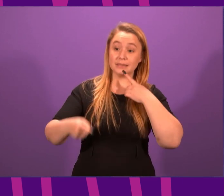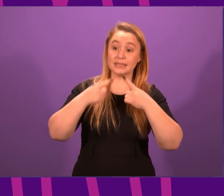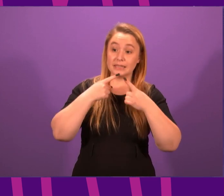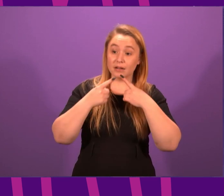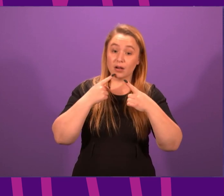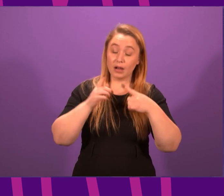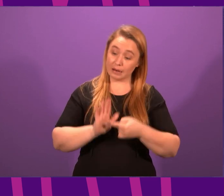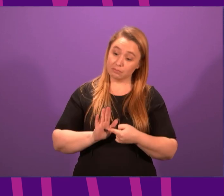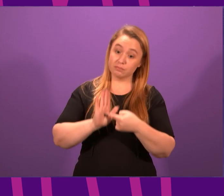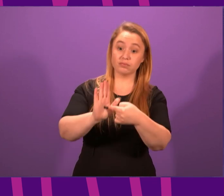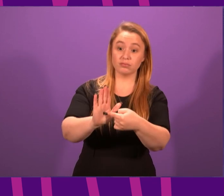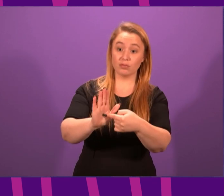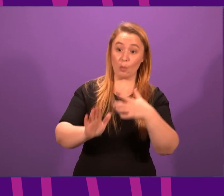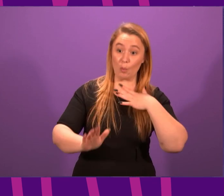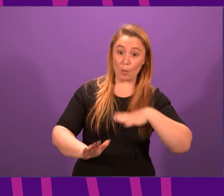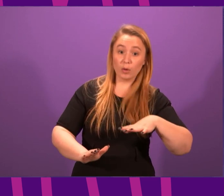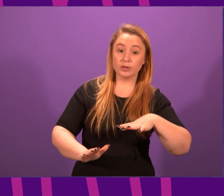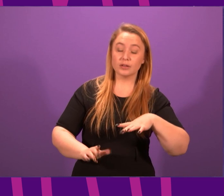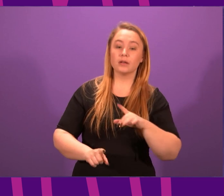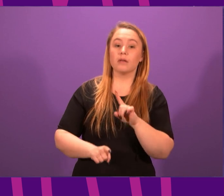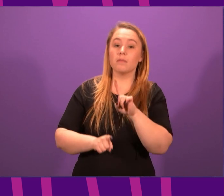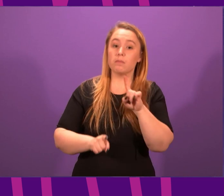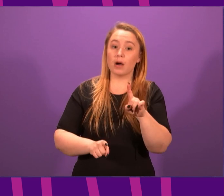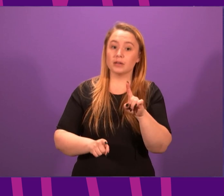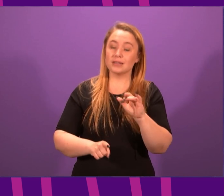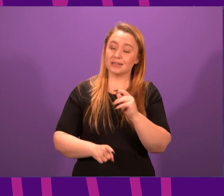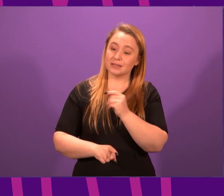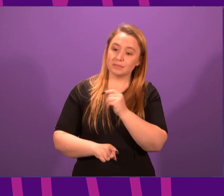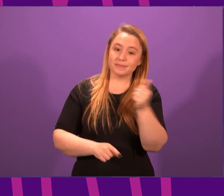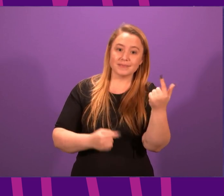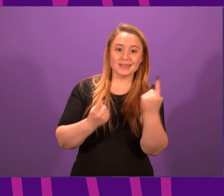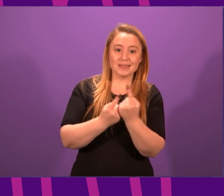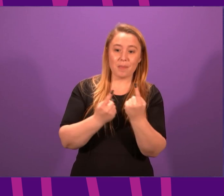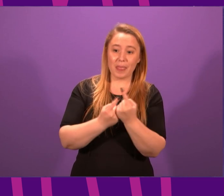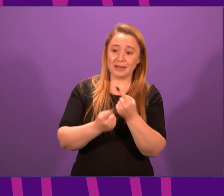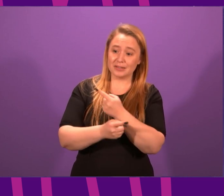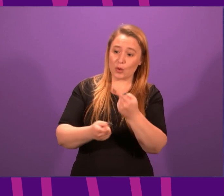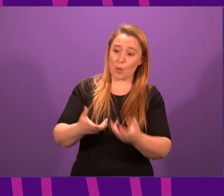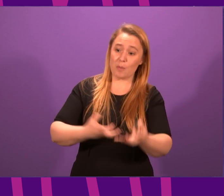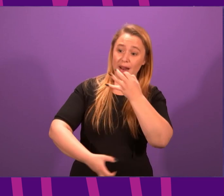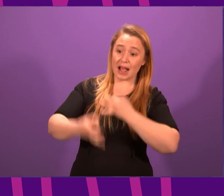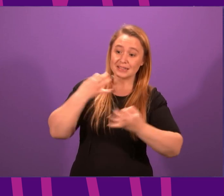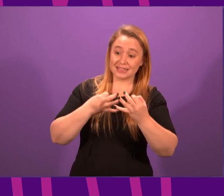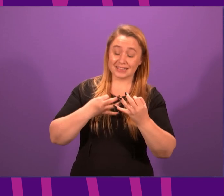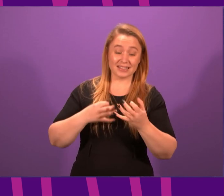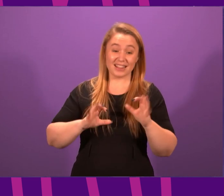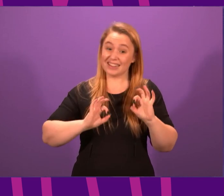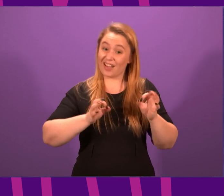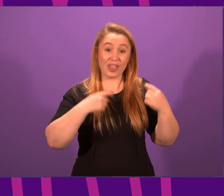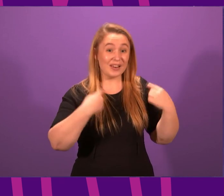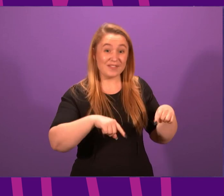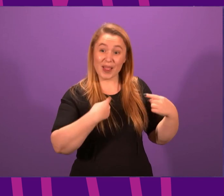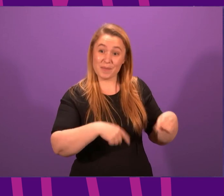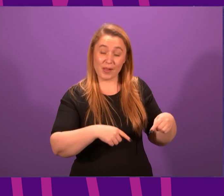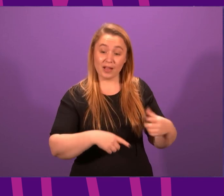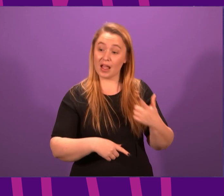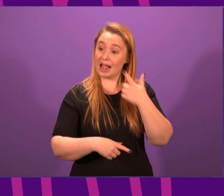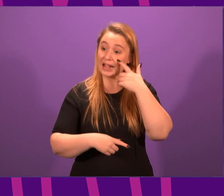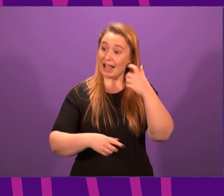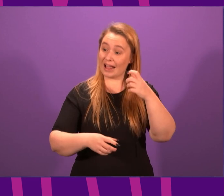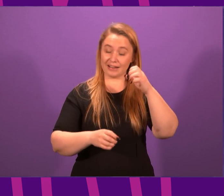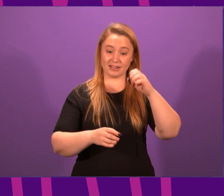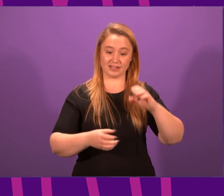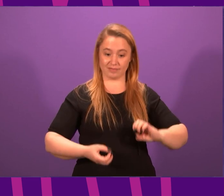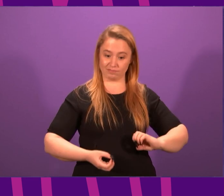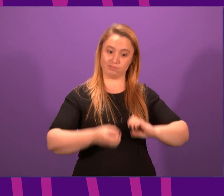more data. But the fact of the matter is that some of the things that people are asking for simply don't exist. We cannot make data up.